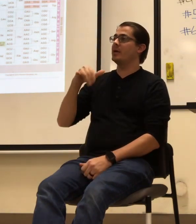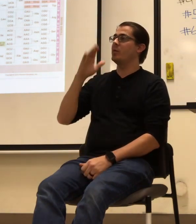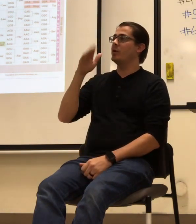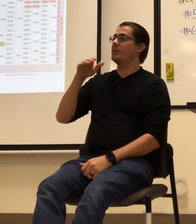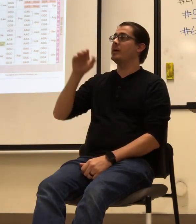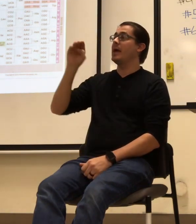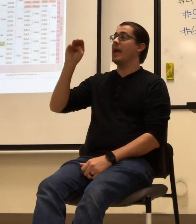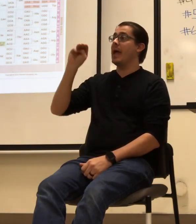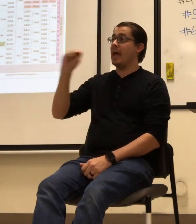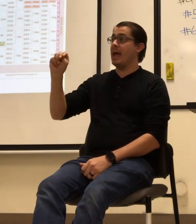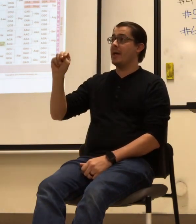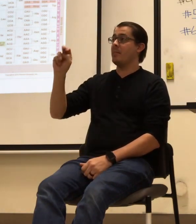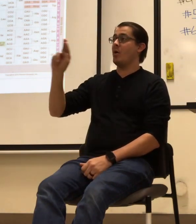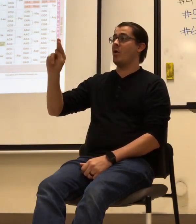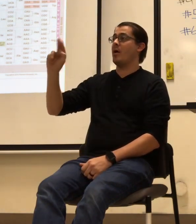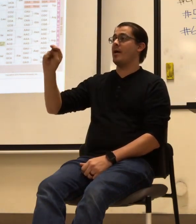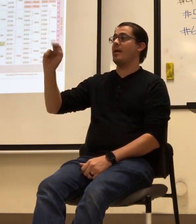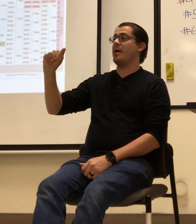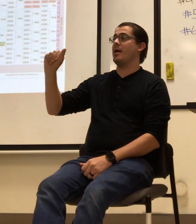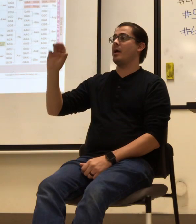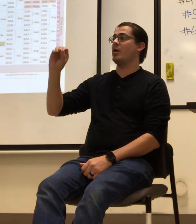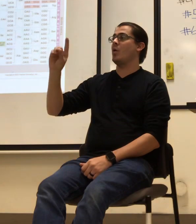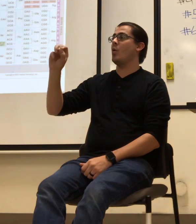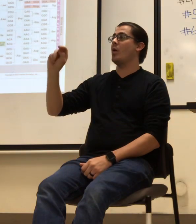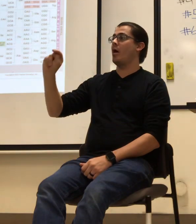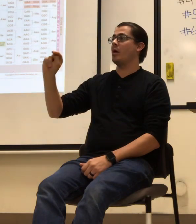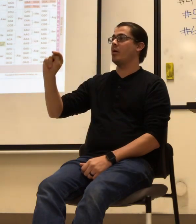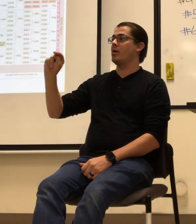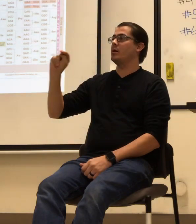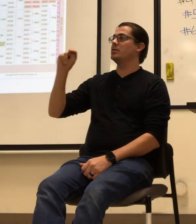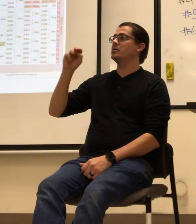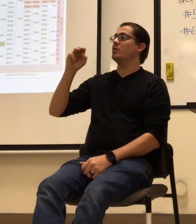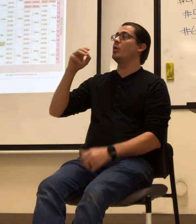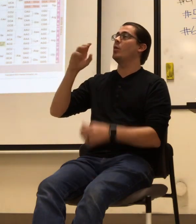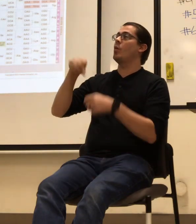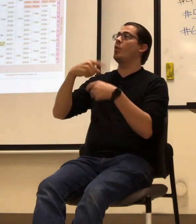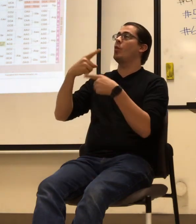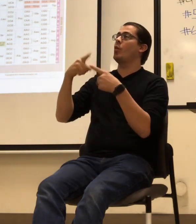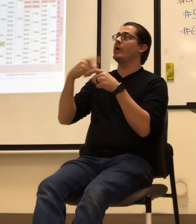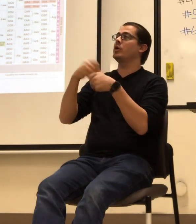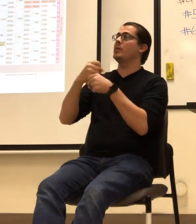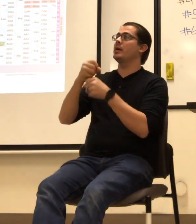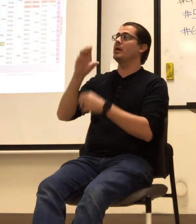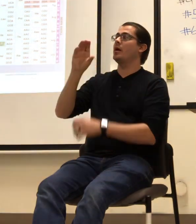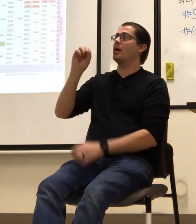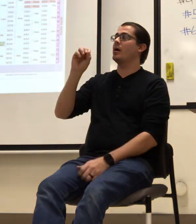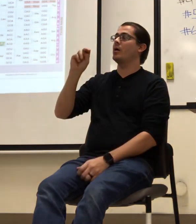our mRNA codon. So when you're making a codon out of mRNA,